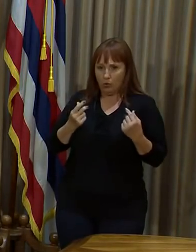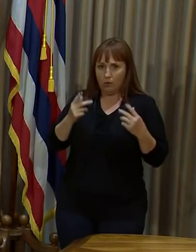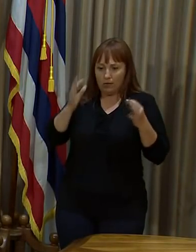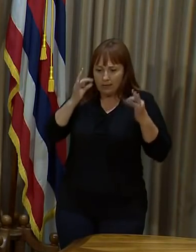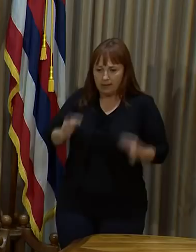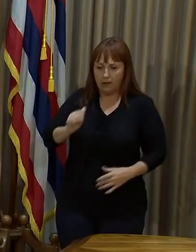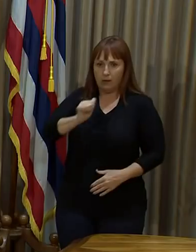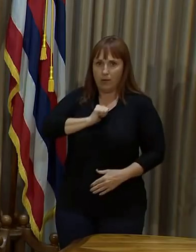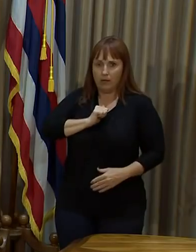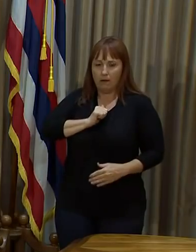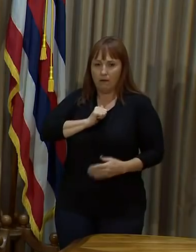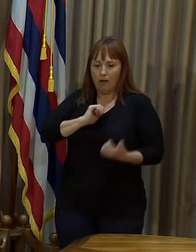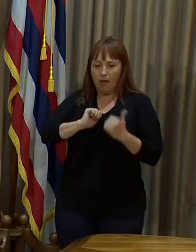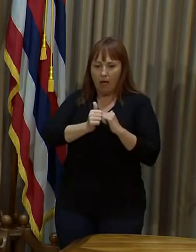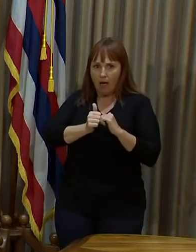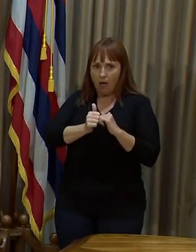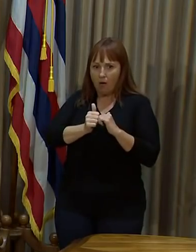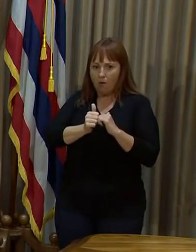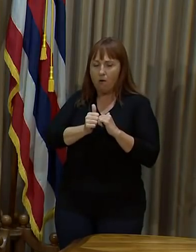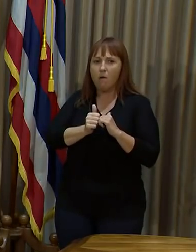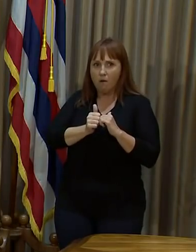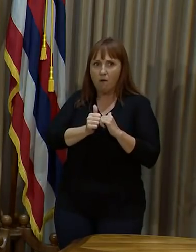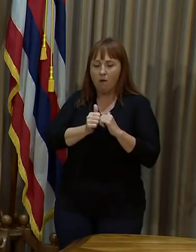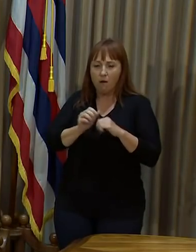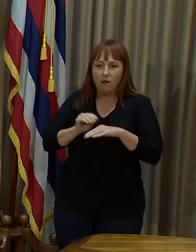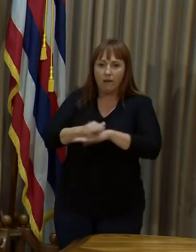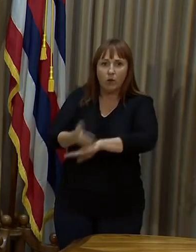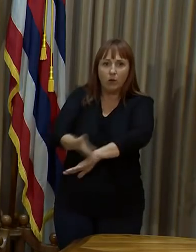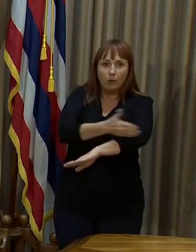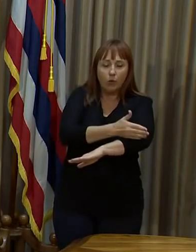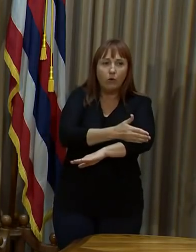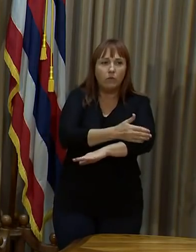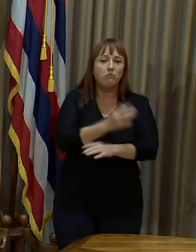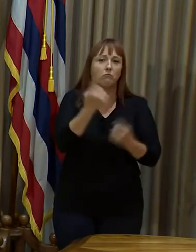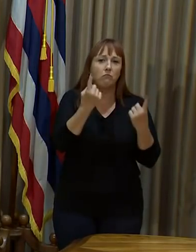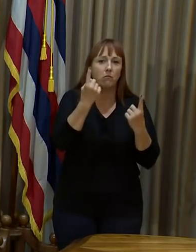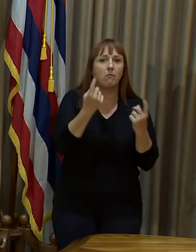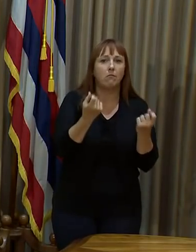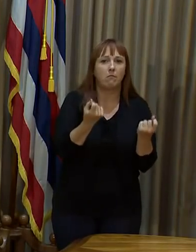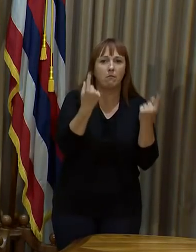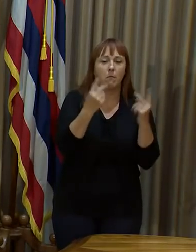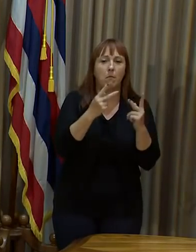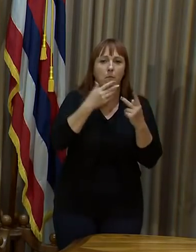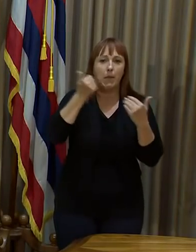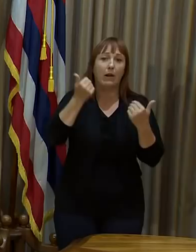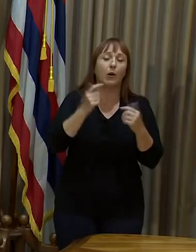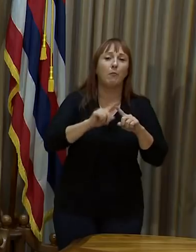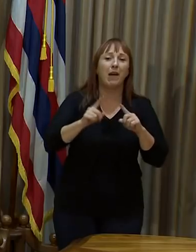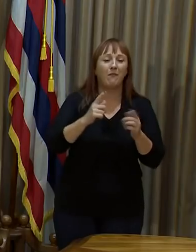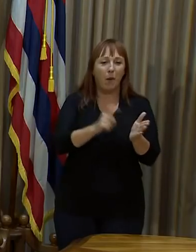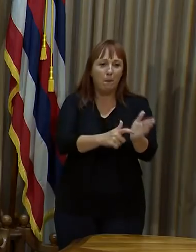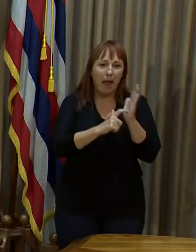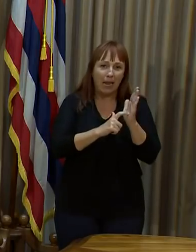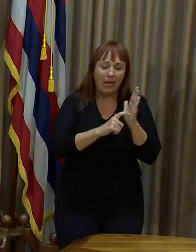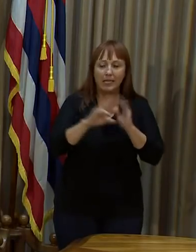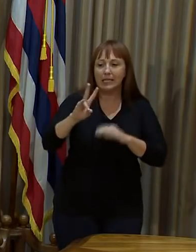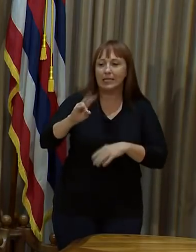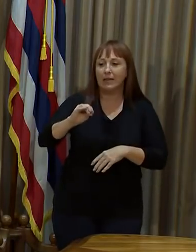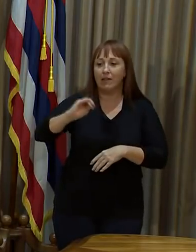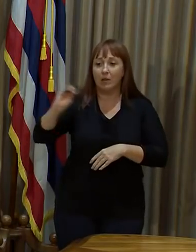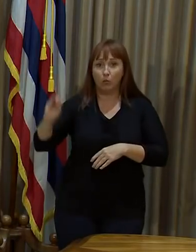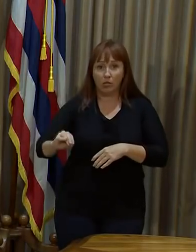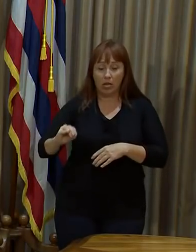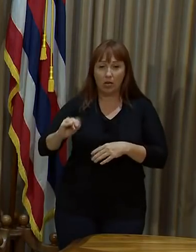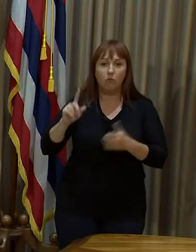take. But as far as mandates, then yes, at 70%, we would drop the